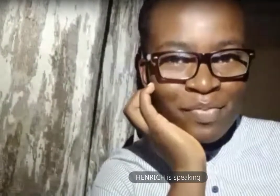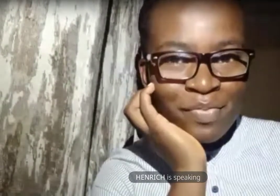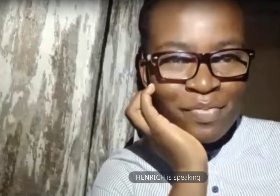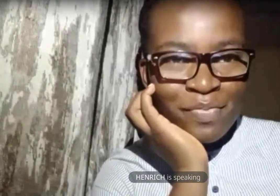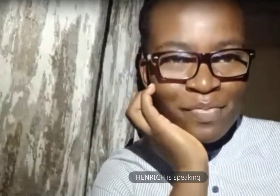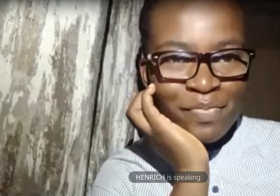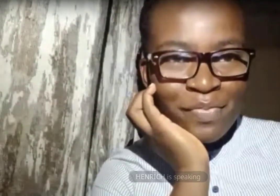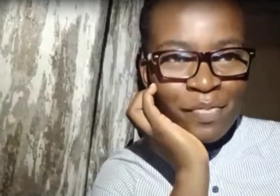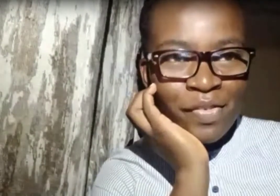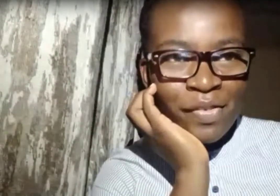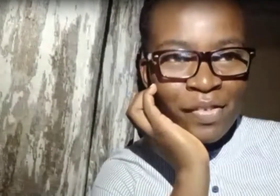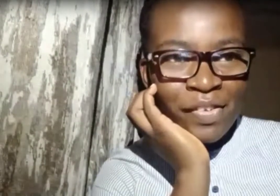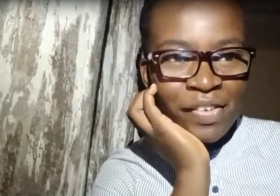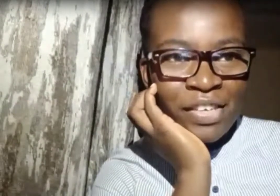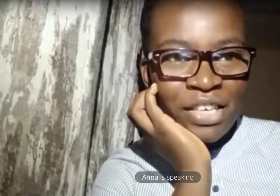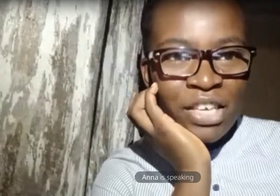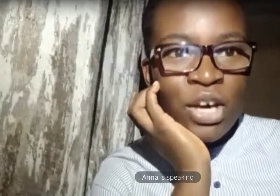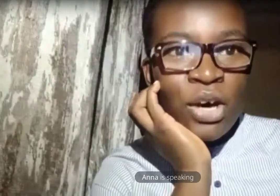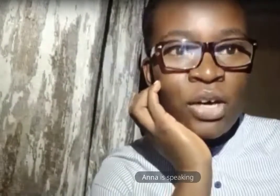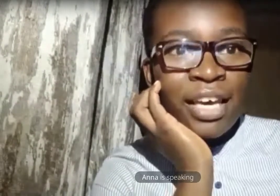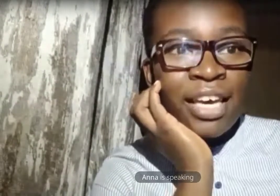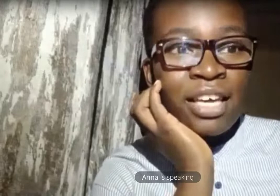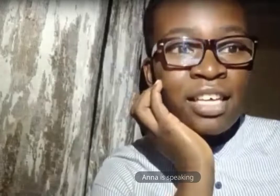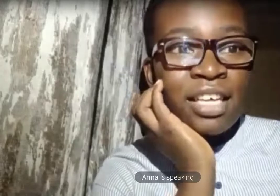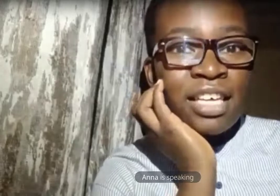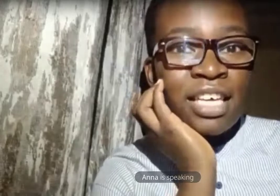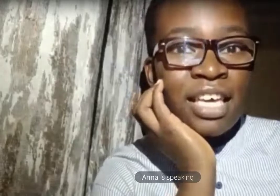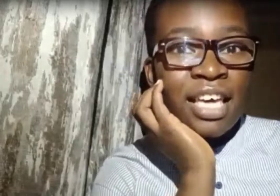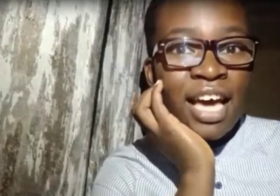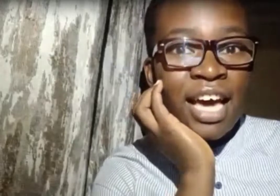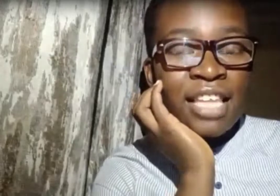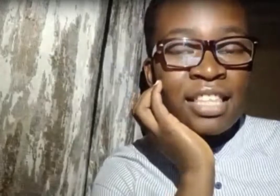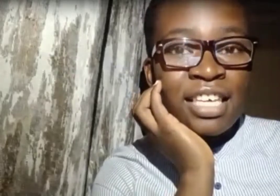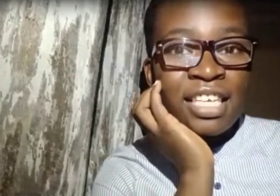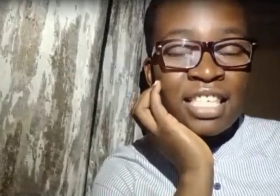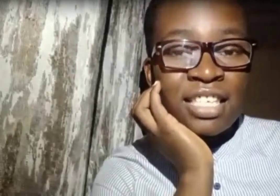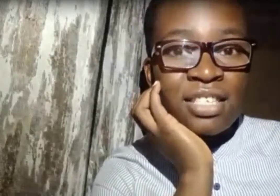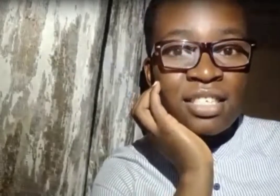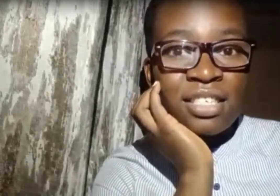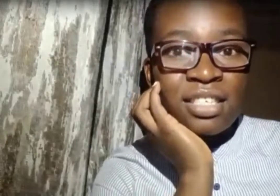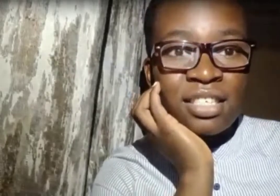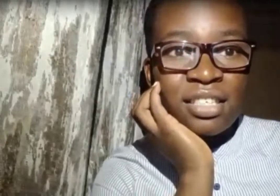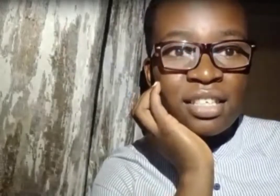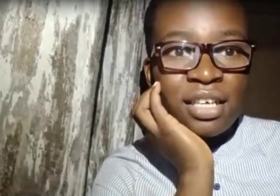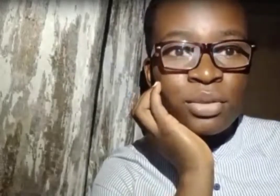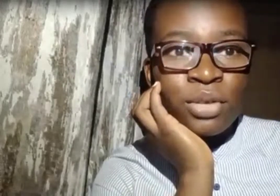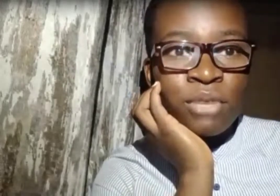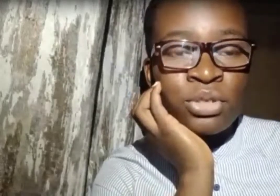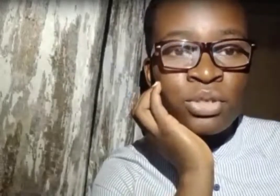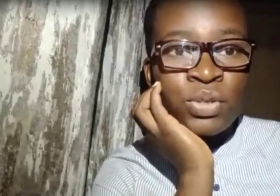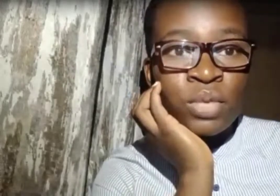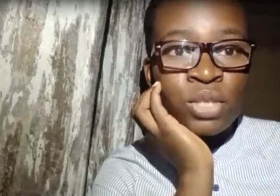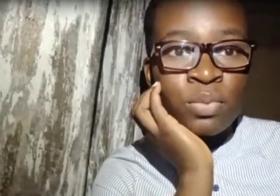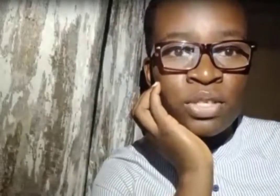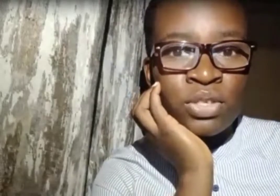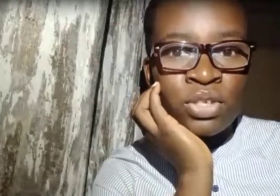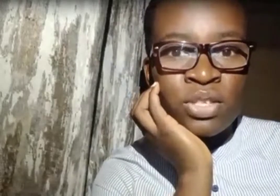It's much better now. Okay. I think since I don't know if we should switch positions. Well, I'm still working